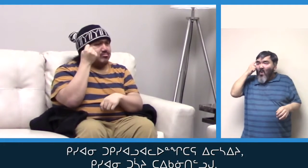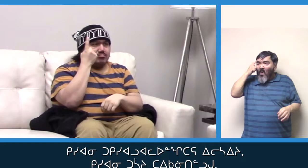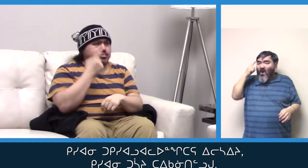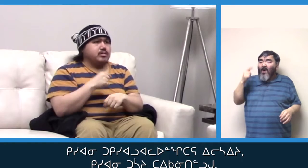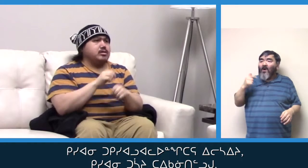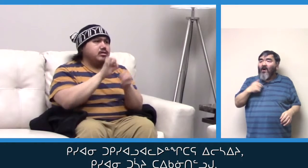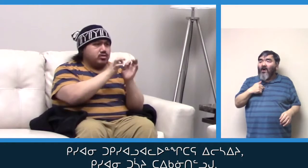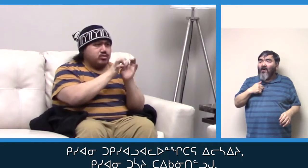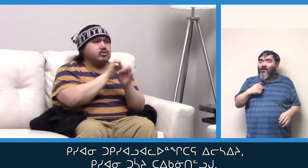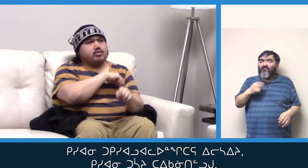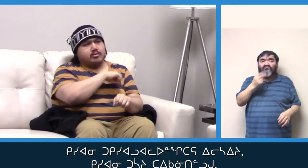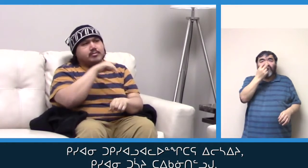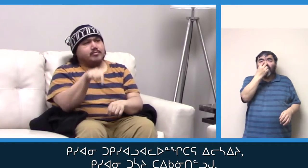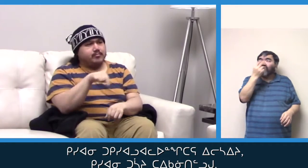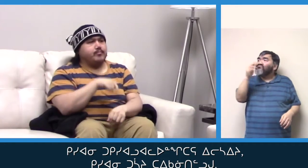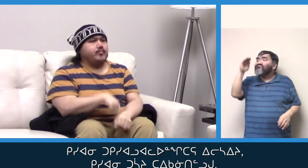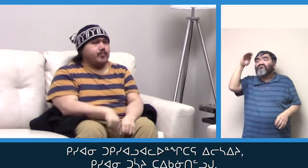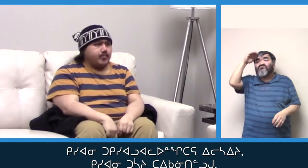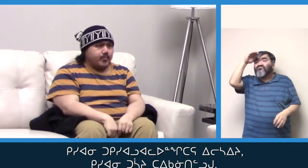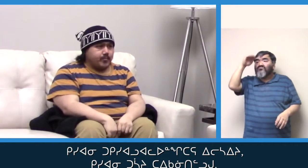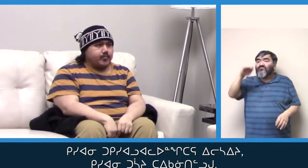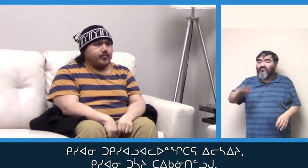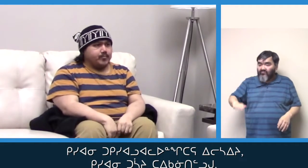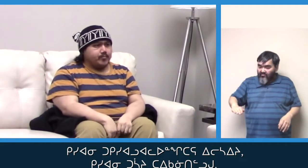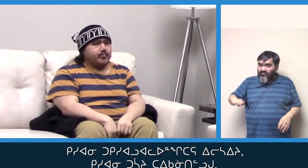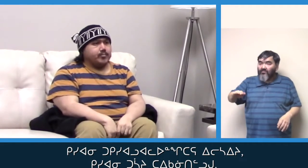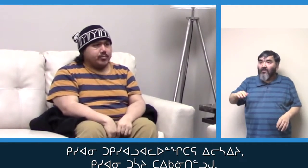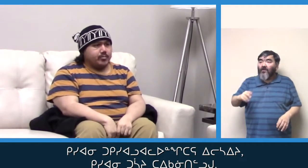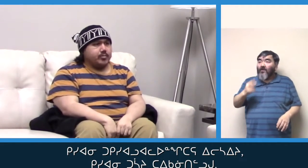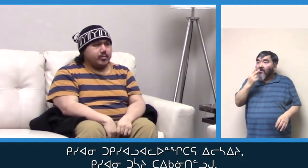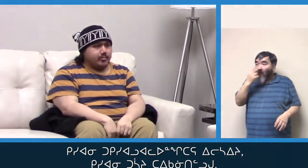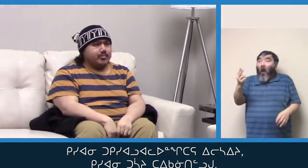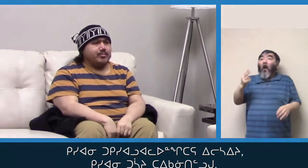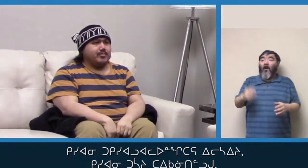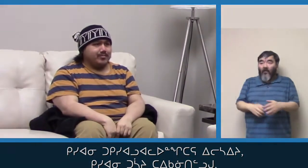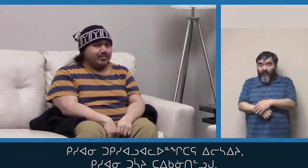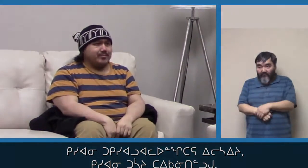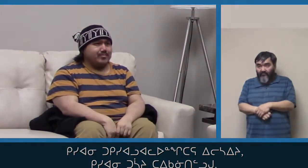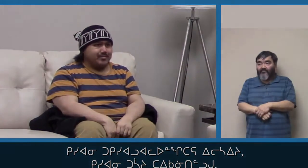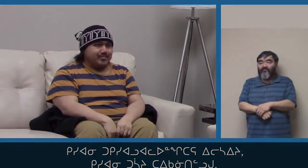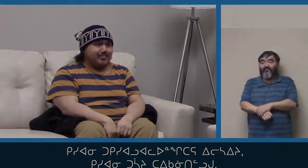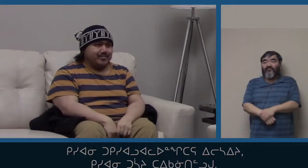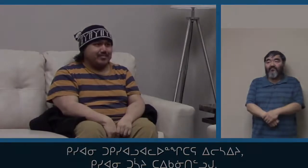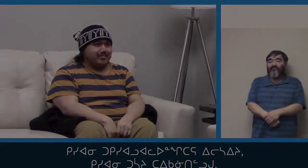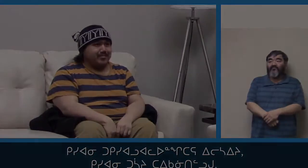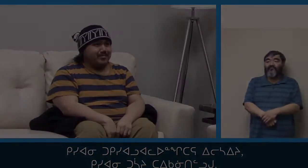And I couldn't really understand the teacher though, only when the interpreter was there.